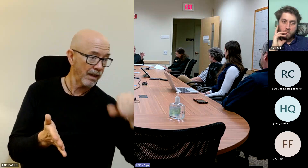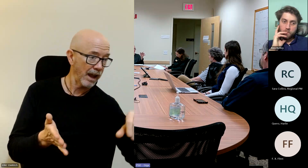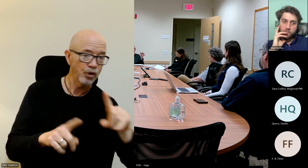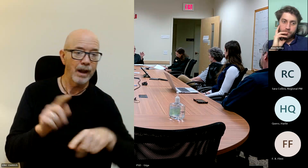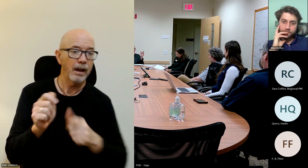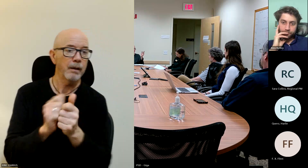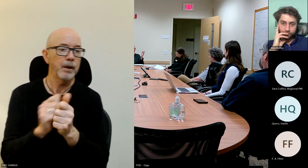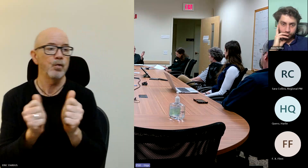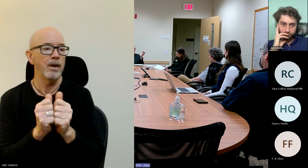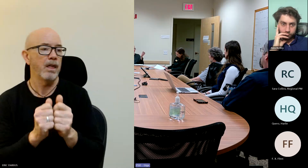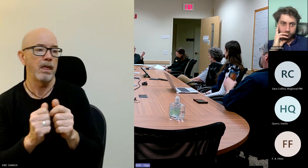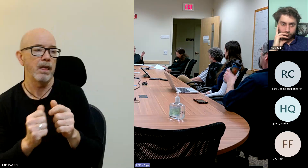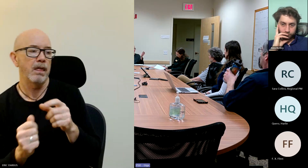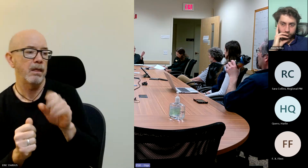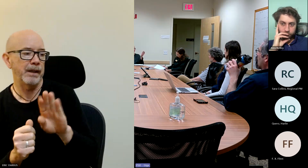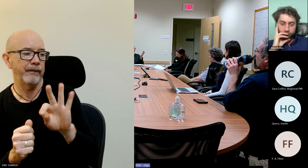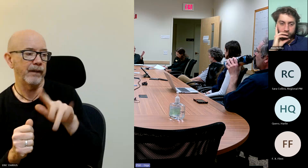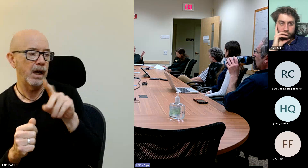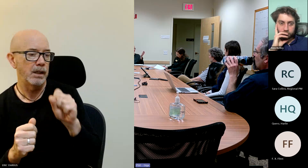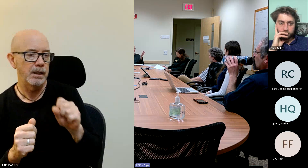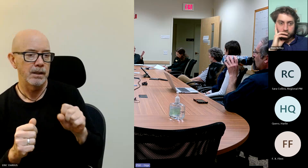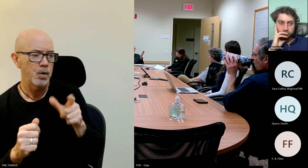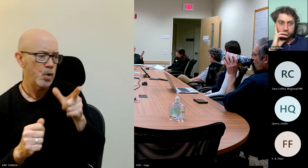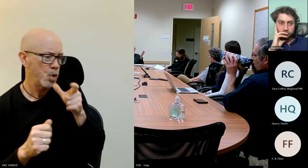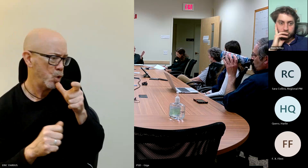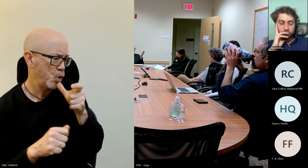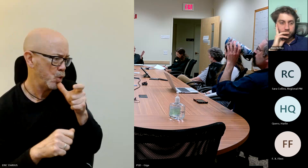fund? It's like, who advised that